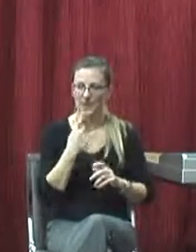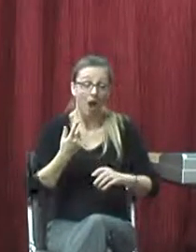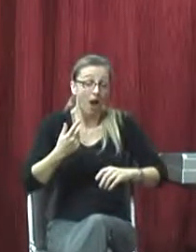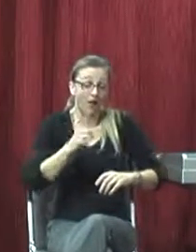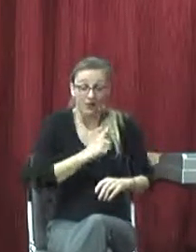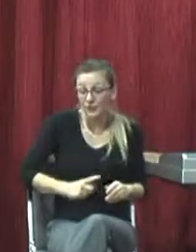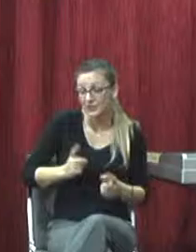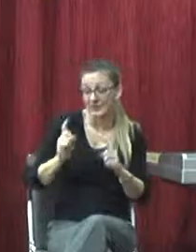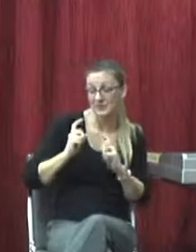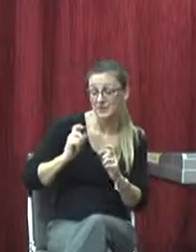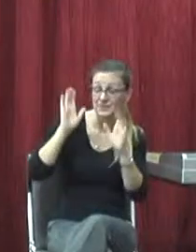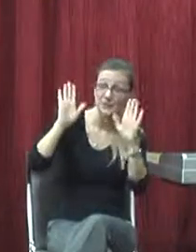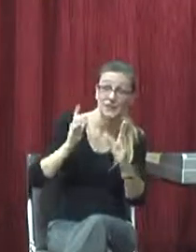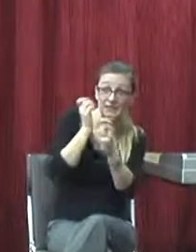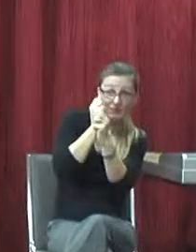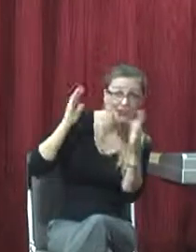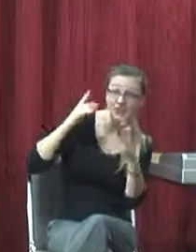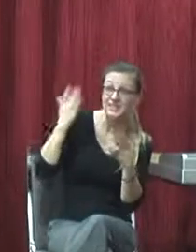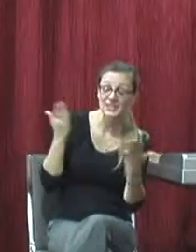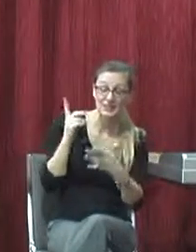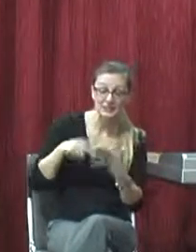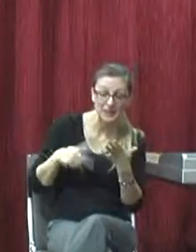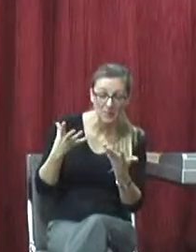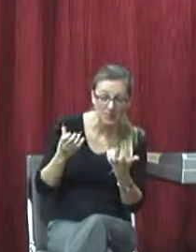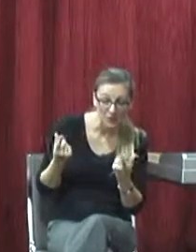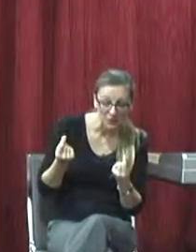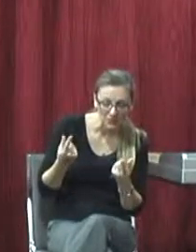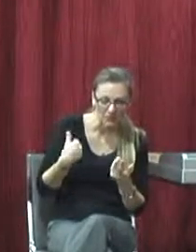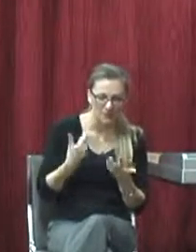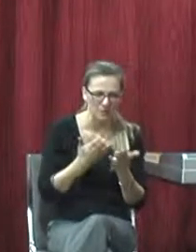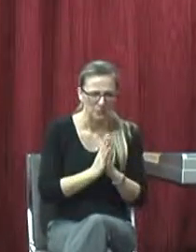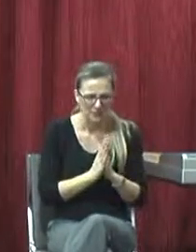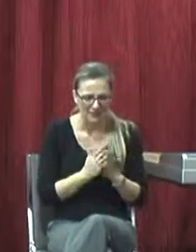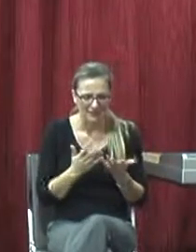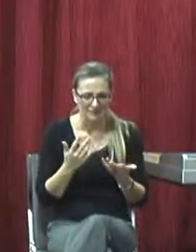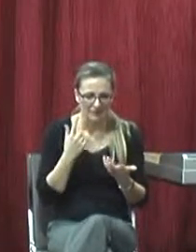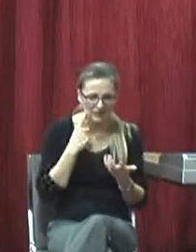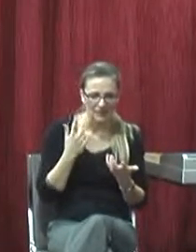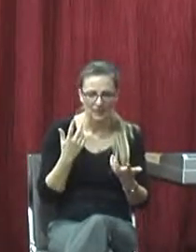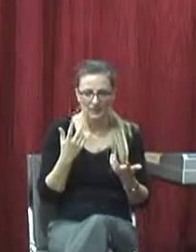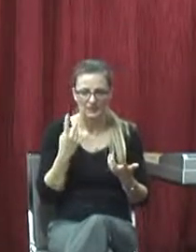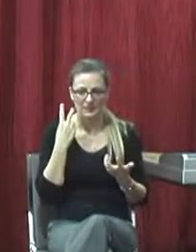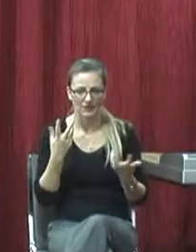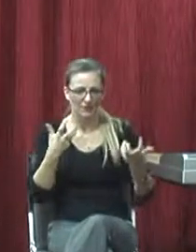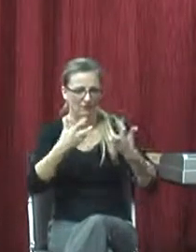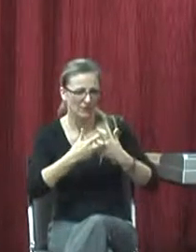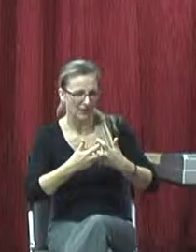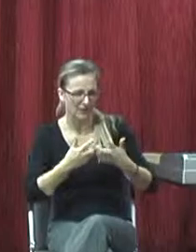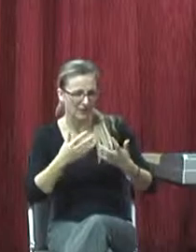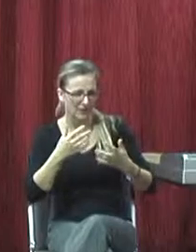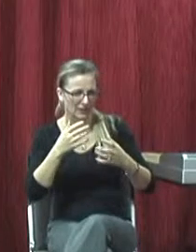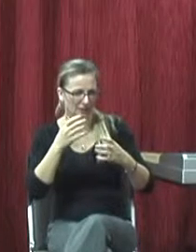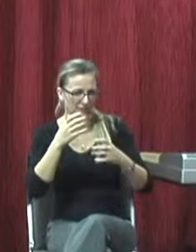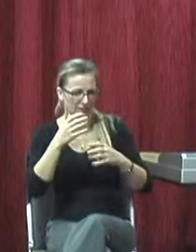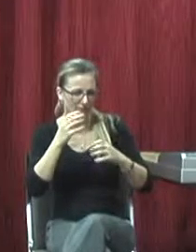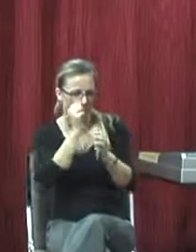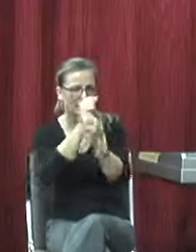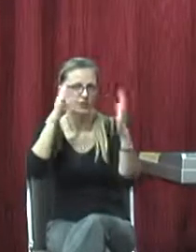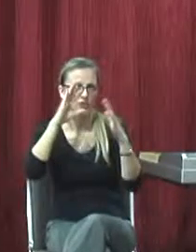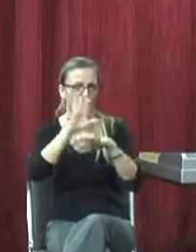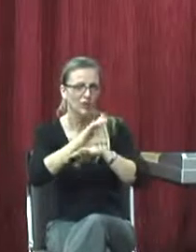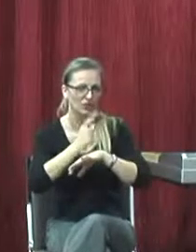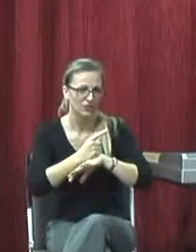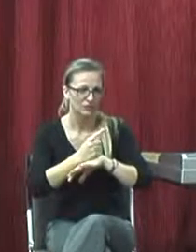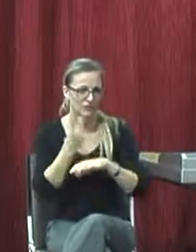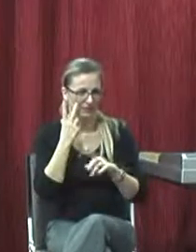Here's what I want to do. And then I'll kind of think about this and pray and say, well, let me see if I can fit that into the vision of the congregation.